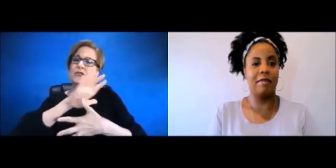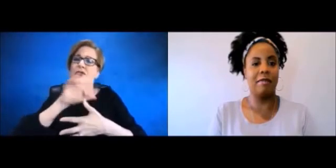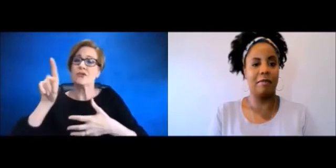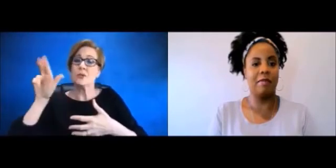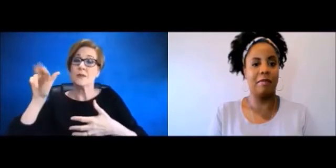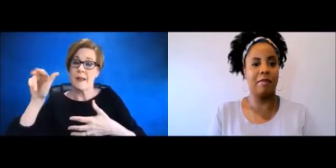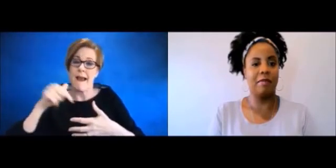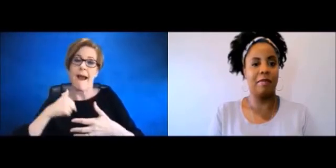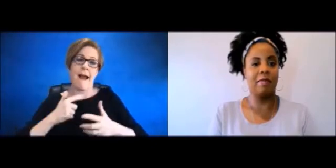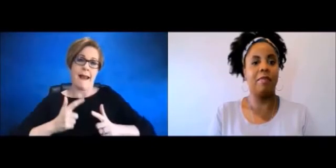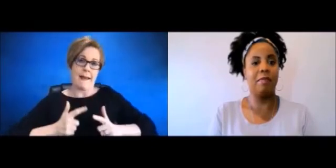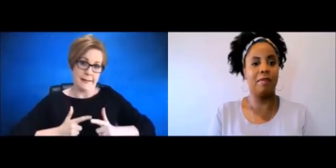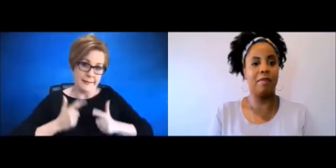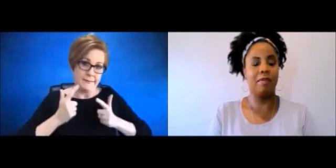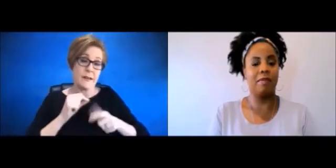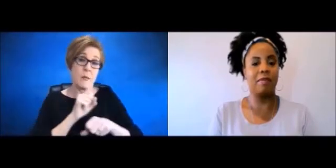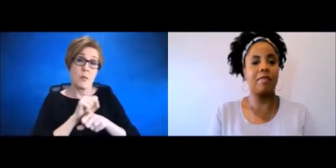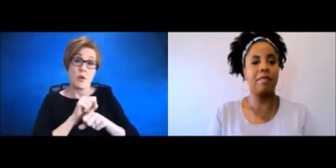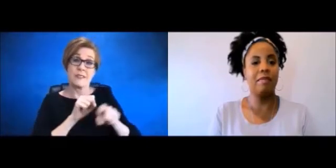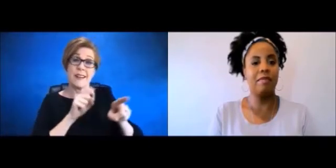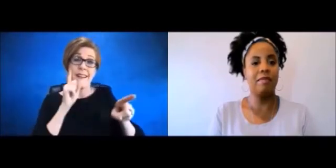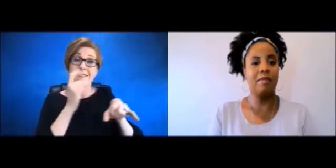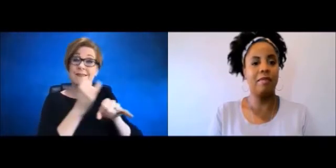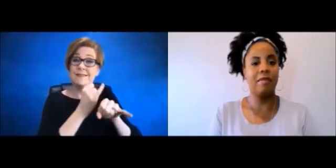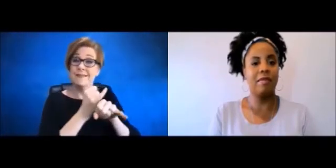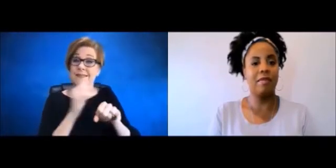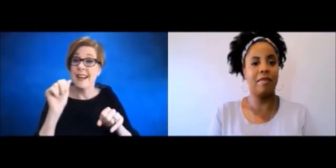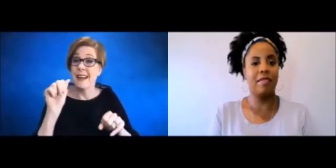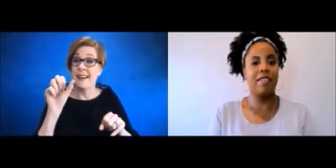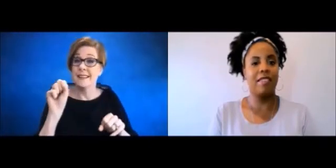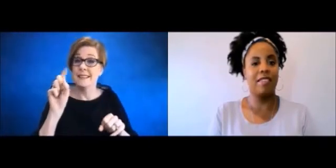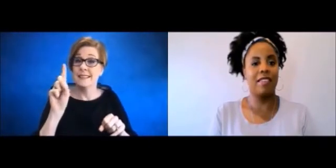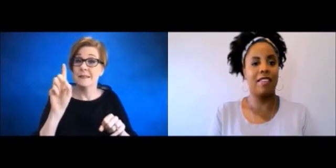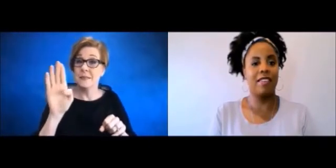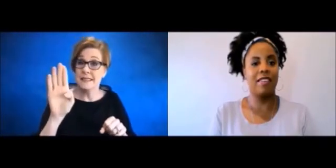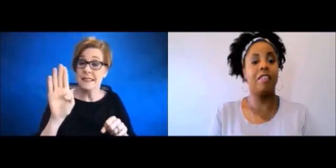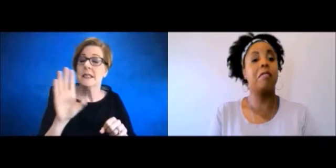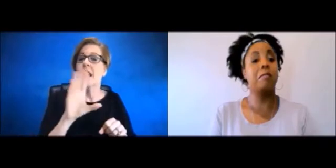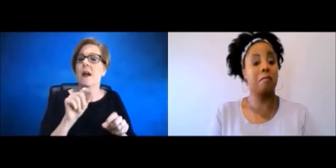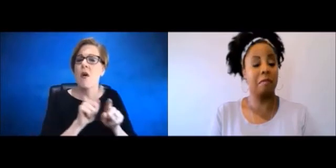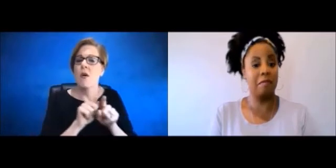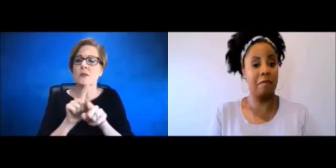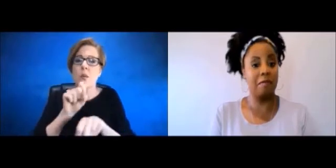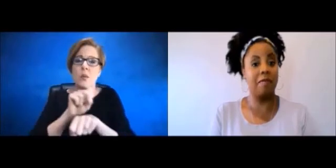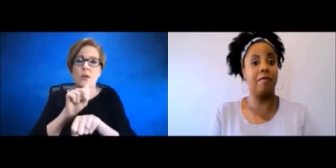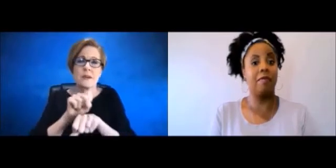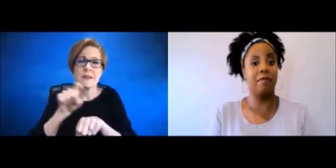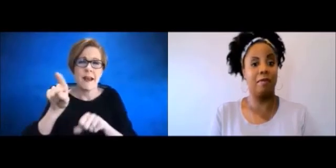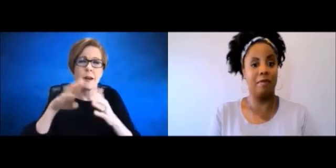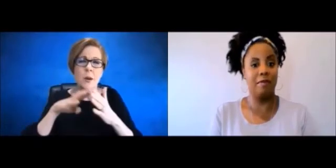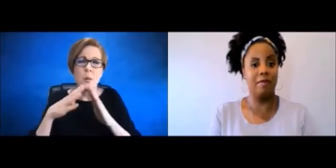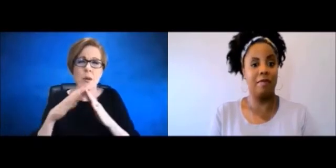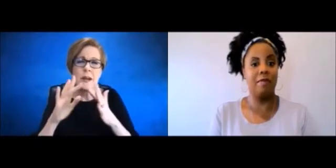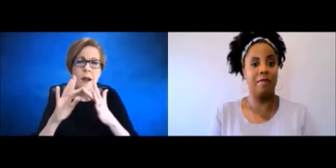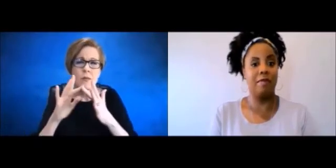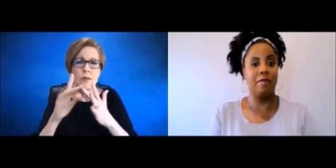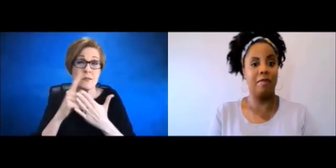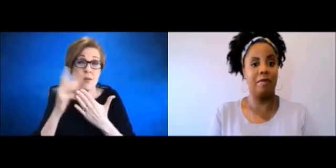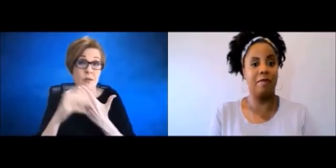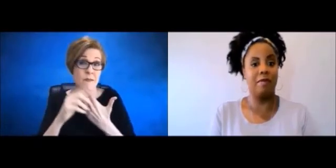senior year, I lived and worked at the Arizona State Schools for the Deaf and Blind and also worked for the Community Outreach Program